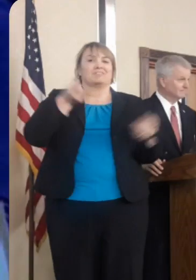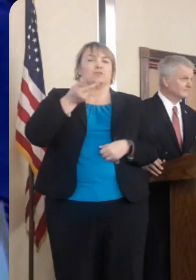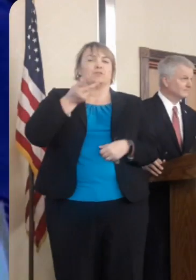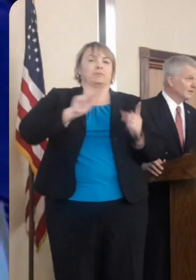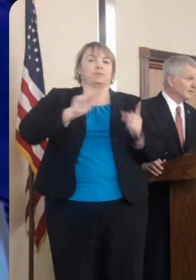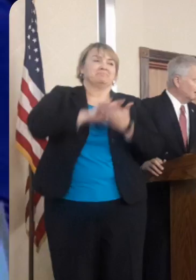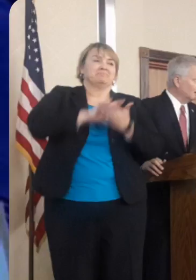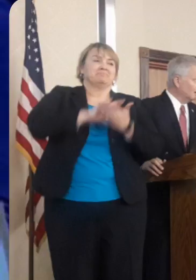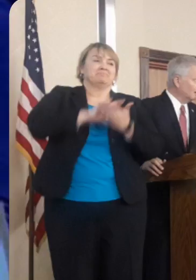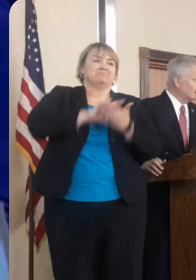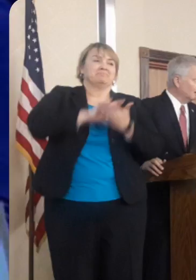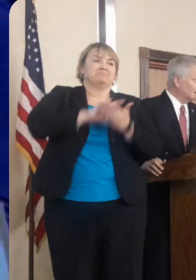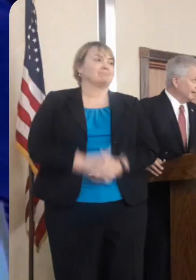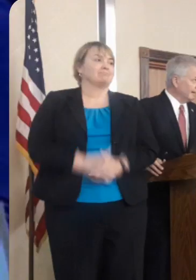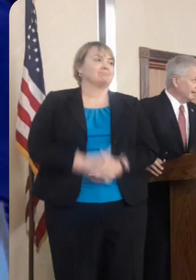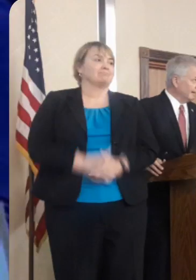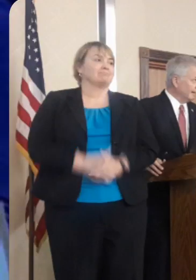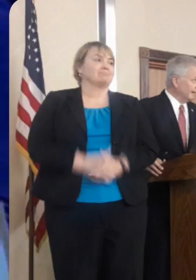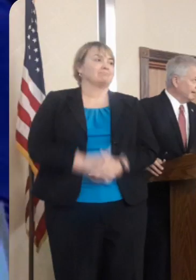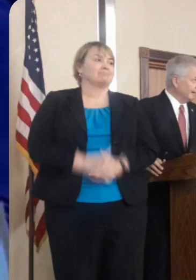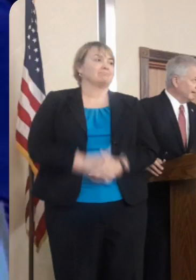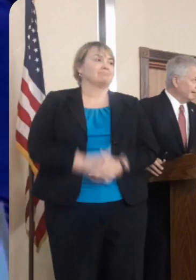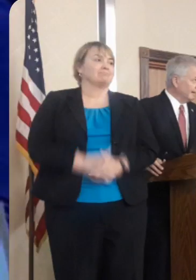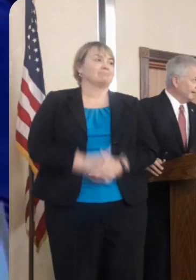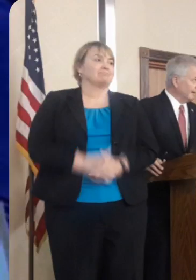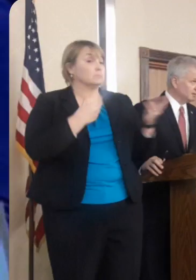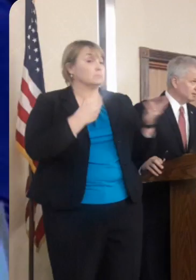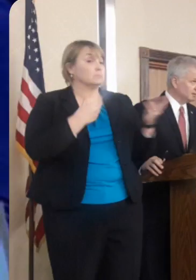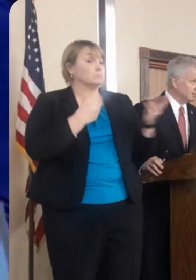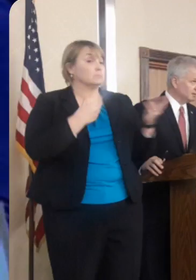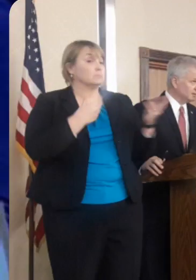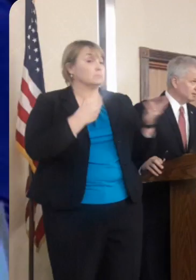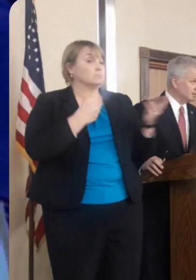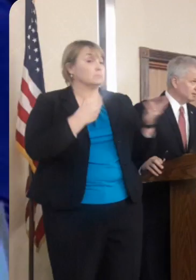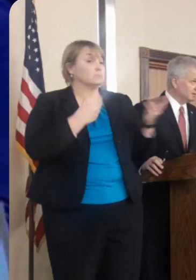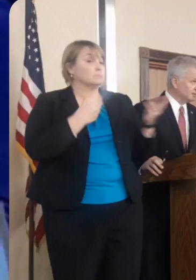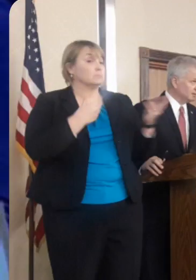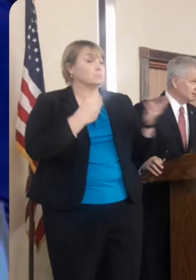Any further discussion on accepting this as proposed?